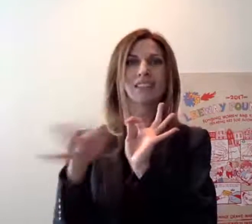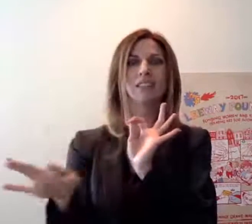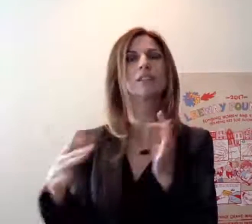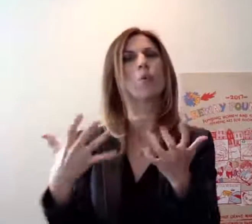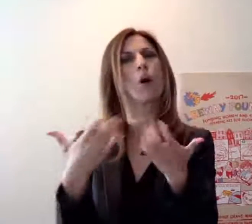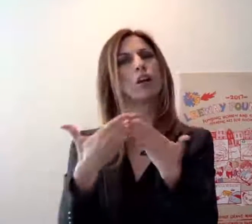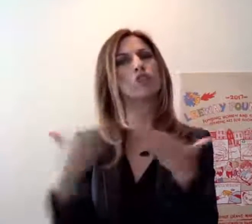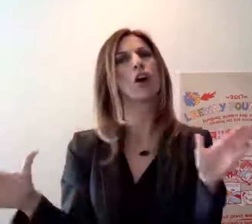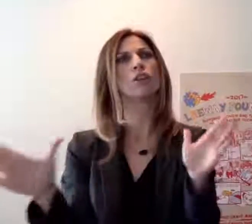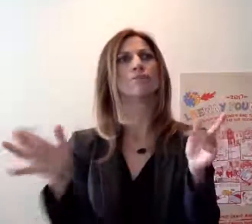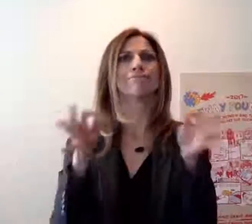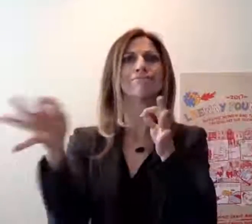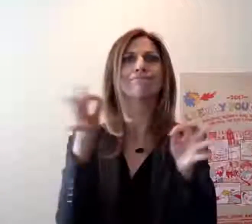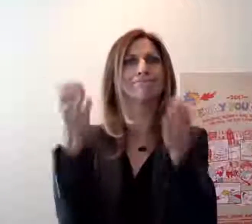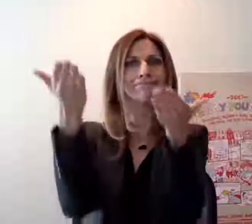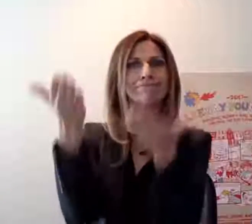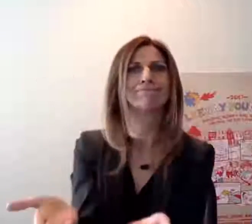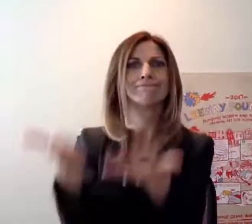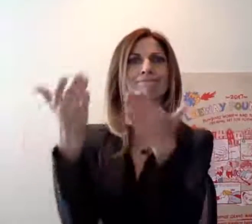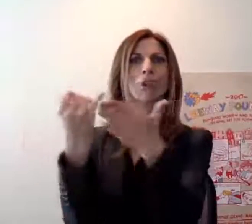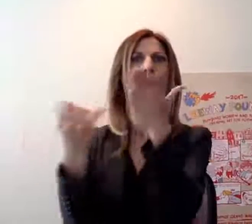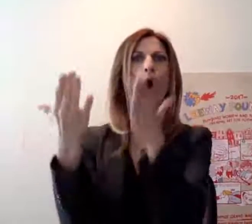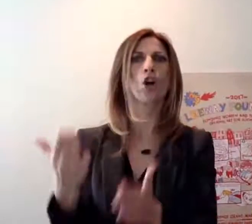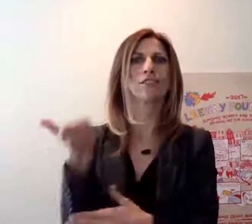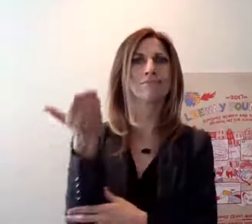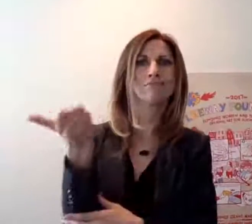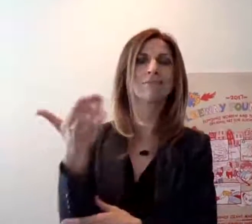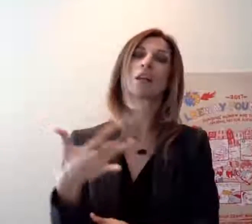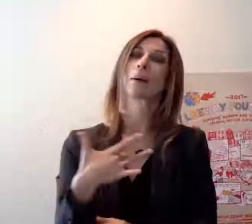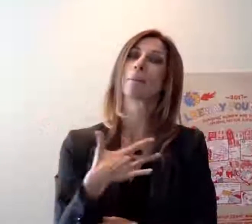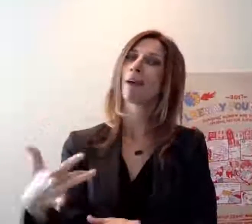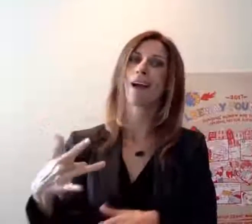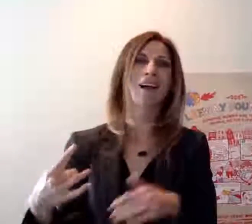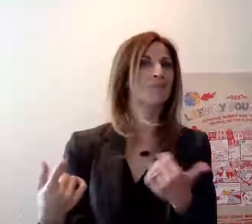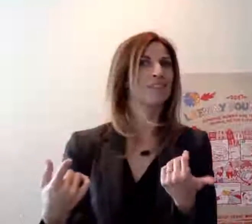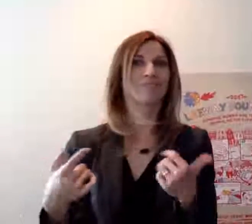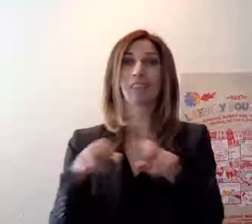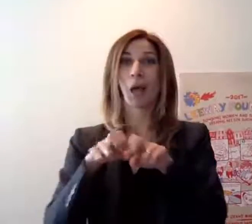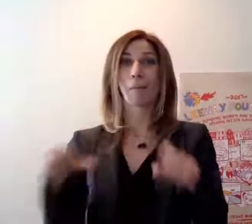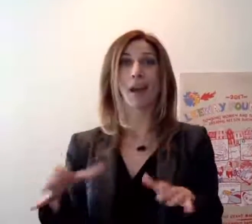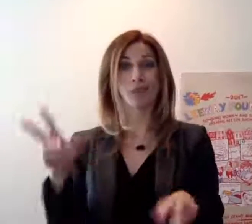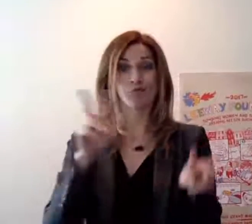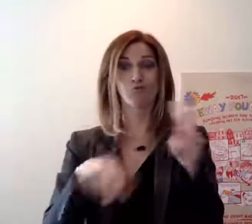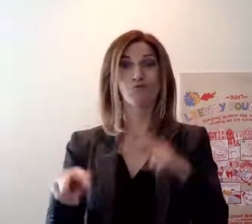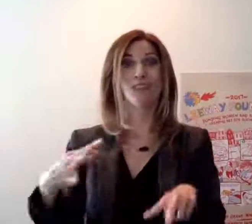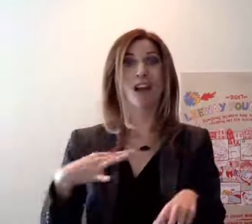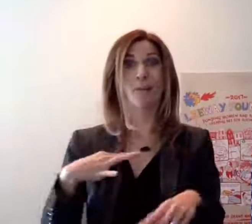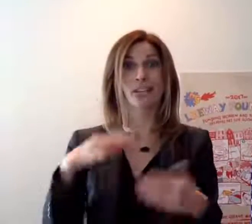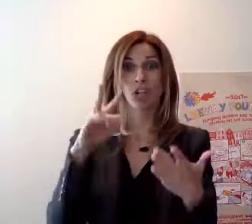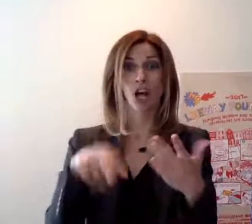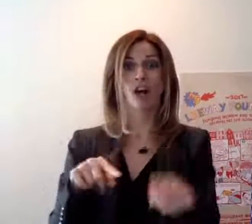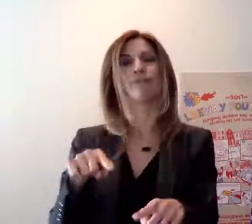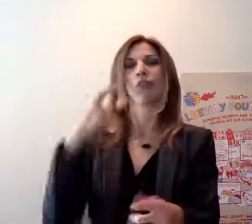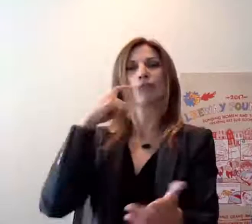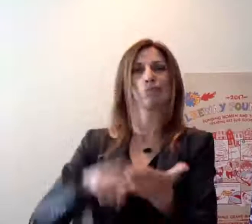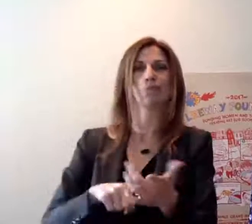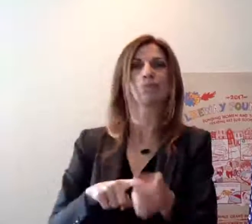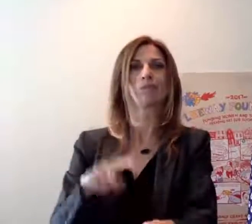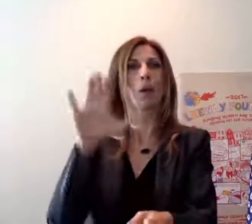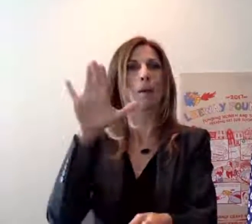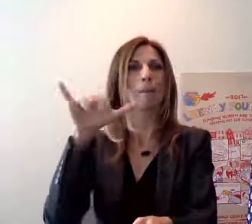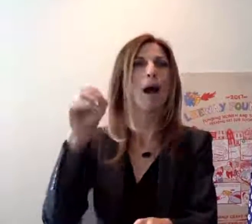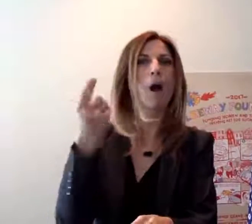overview of who you are. This is usually the first thing that the panel sees, so it's kind of like your first entry, your first